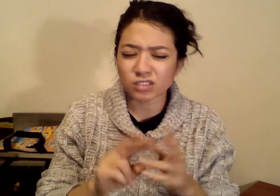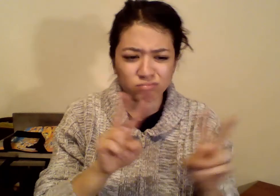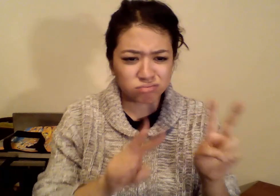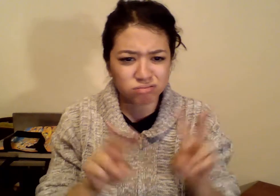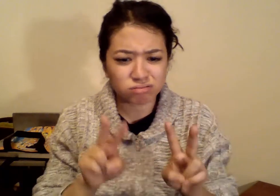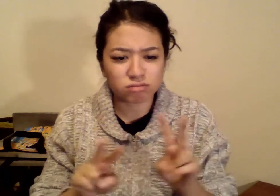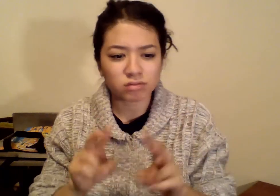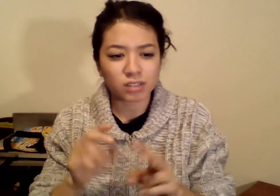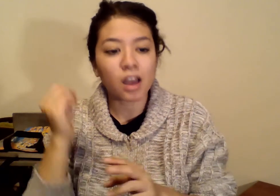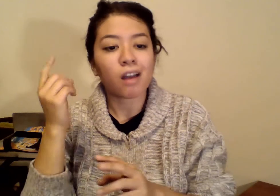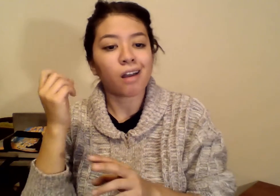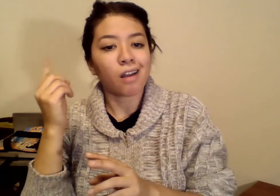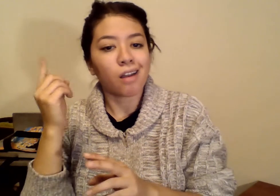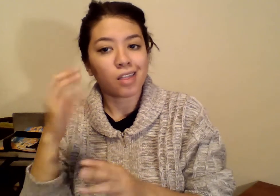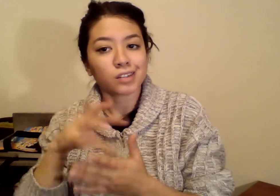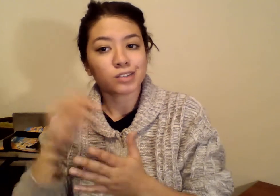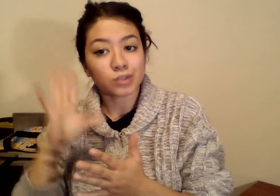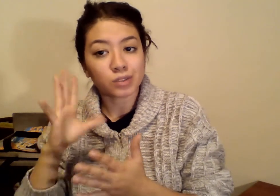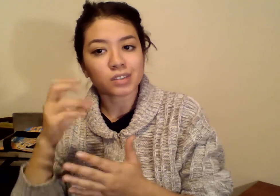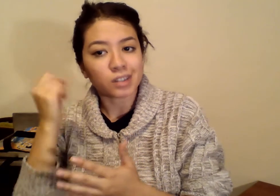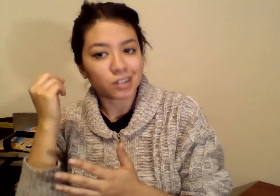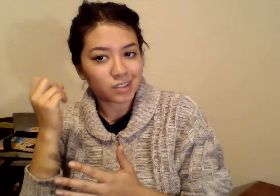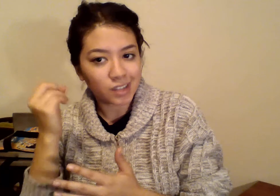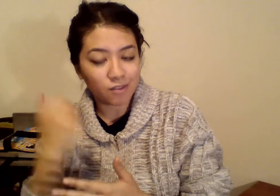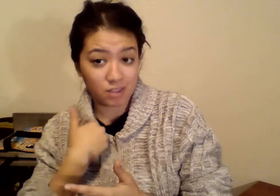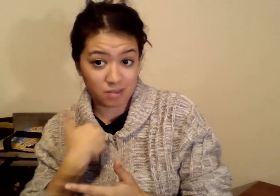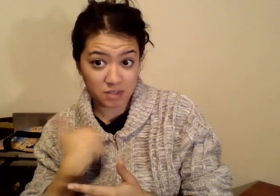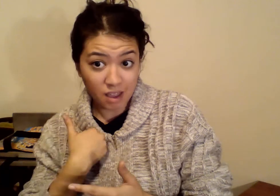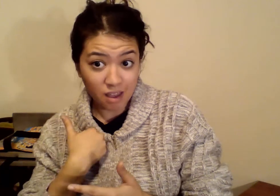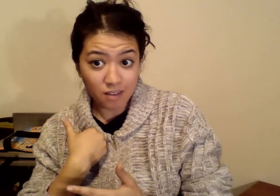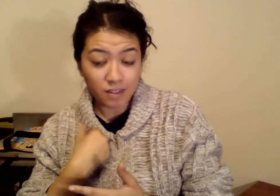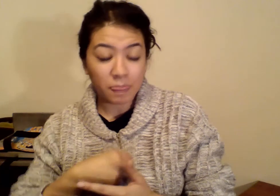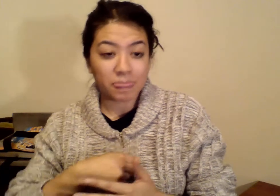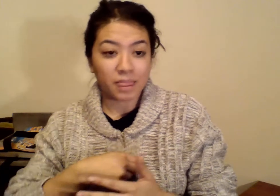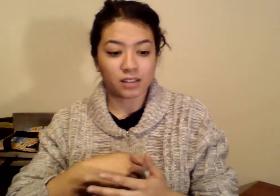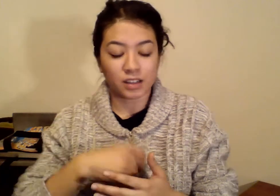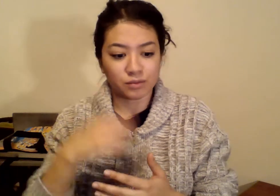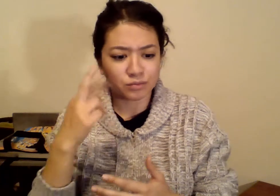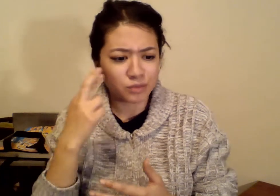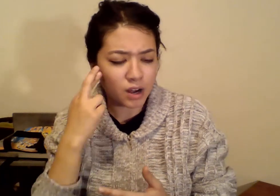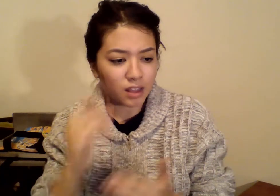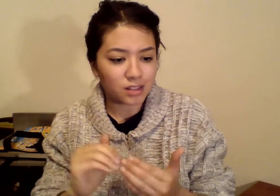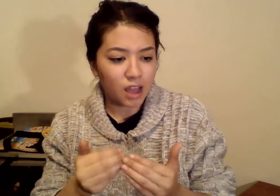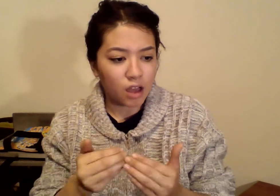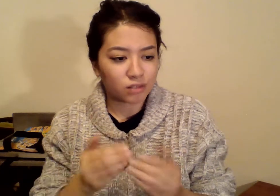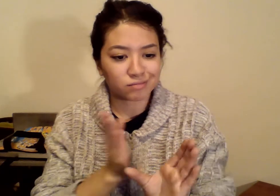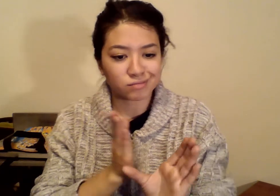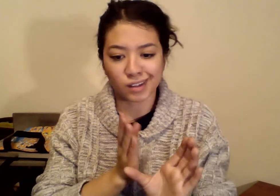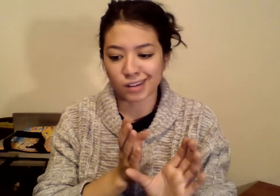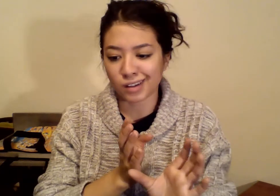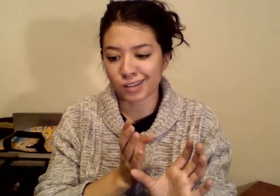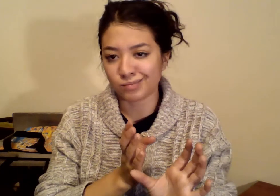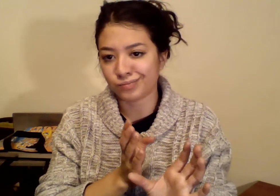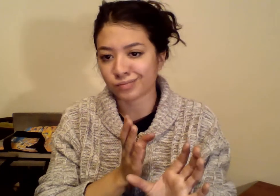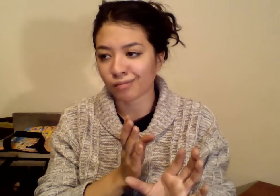writers creating a new body of knowledge with their report. So even, just thinking about using that with freshman students on a skills